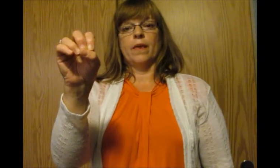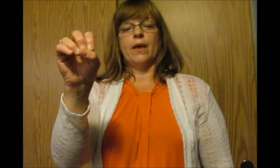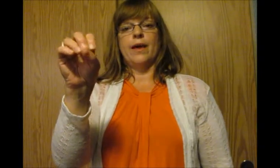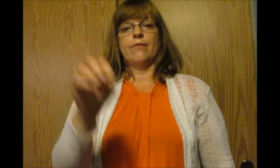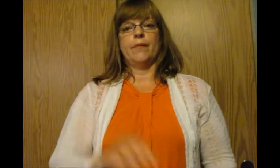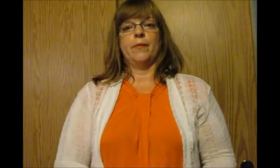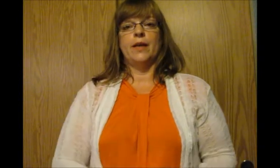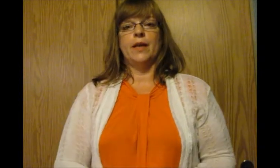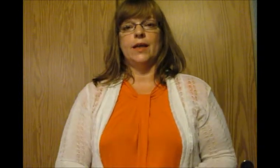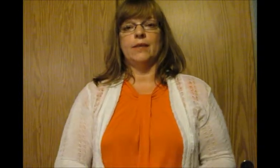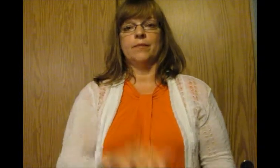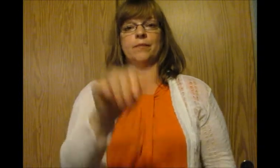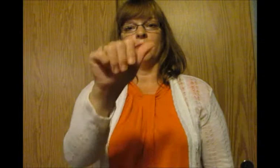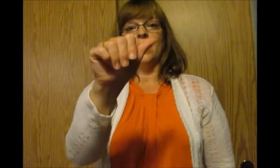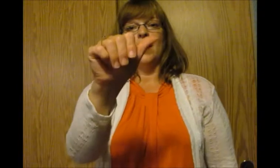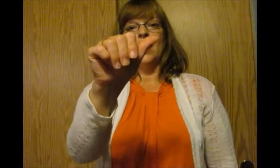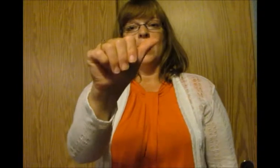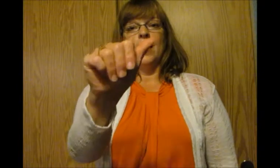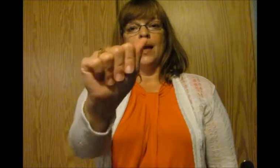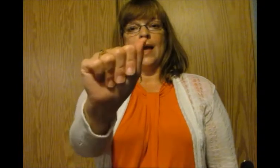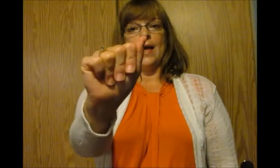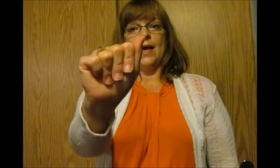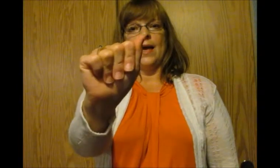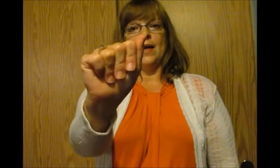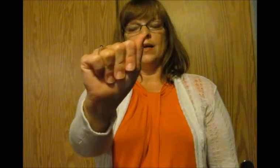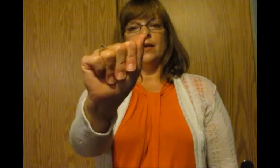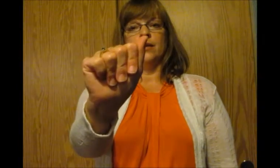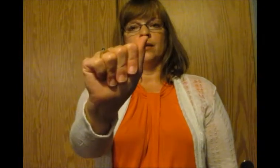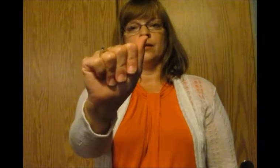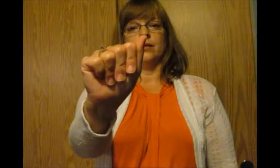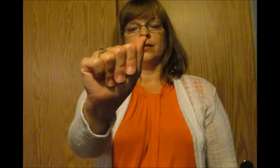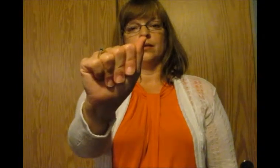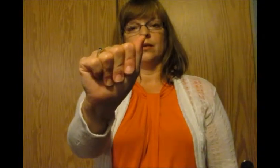Okay, from the beginning. A,